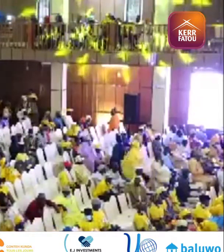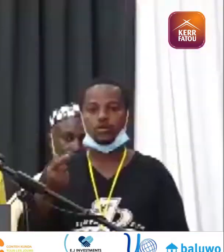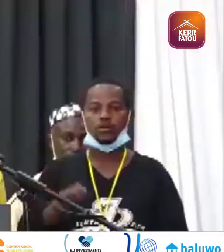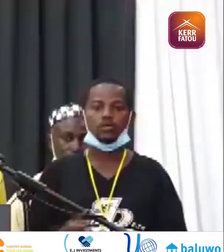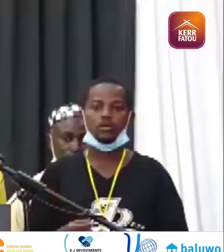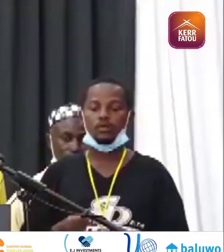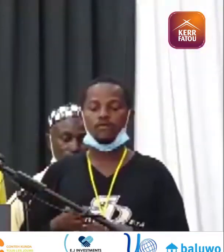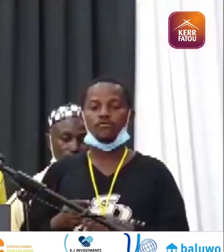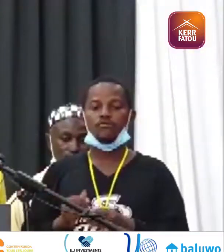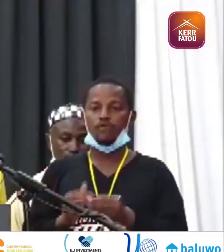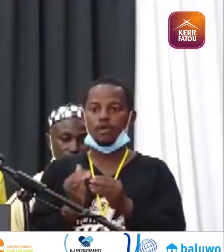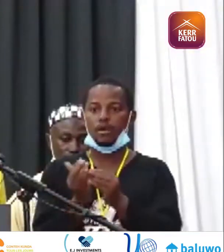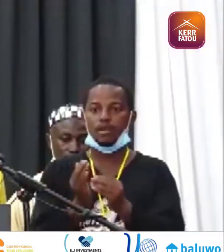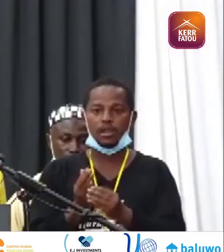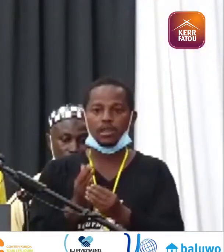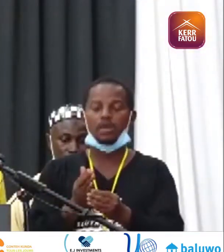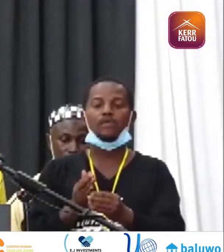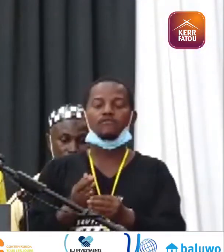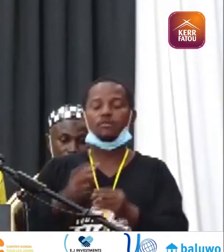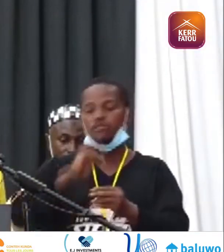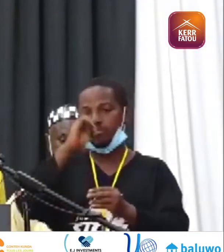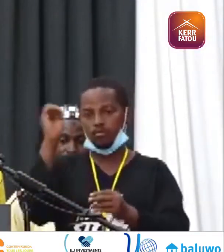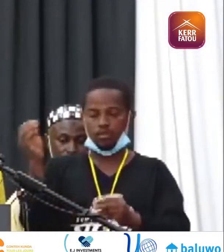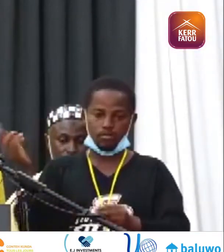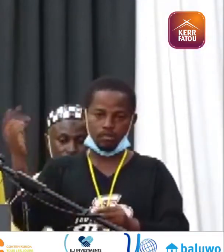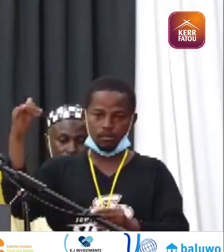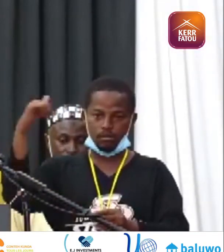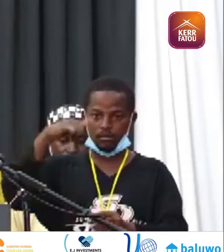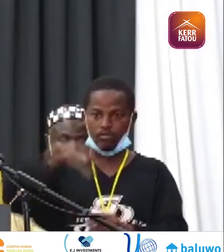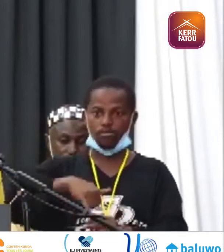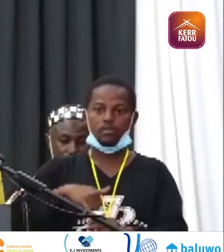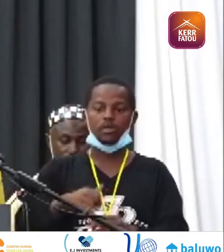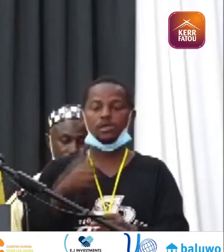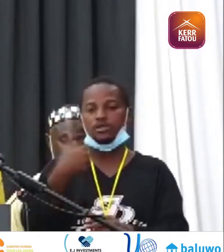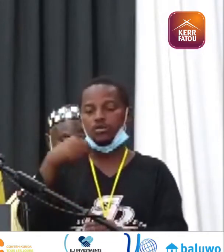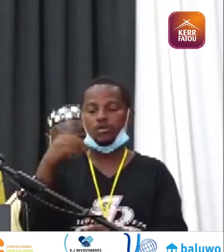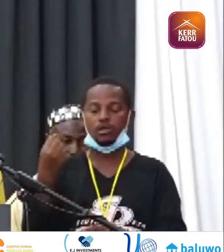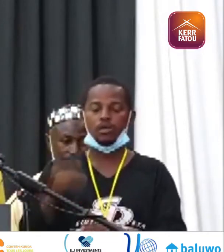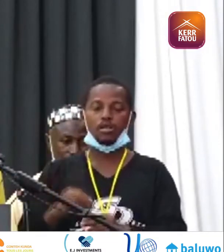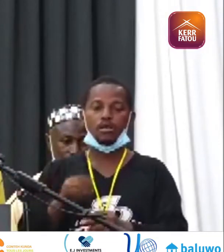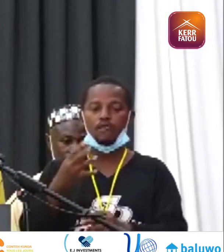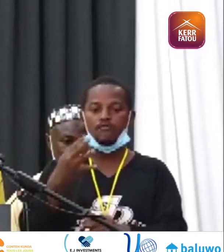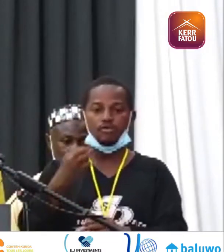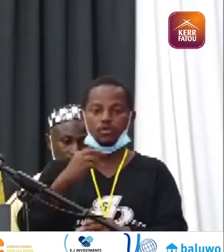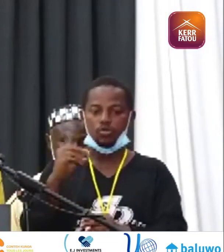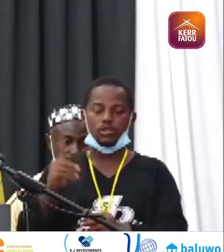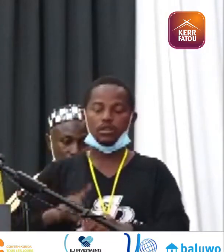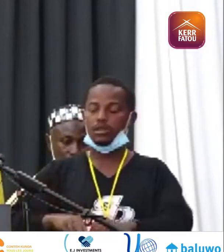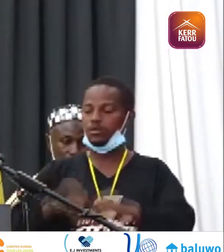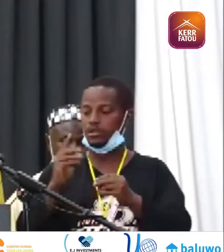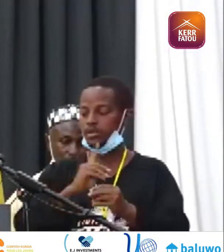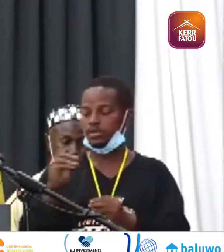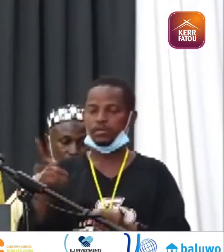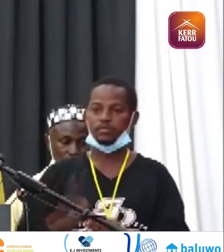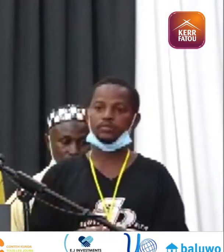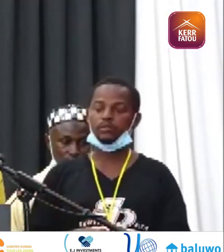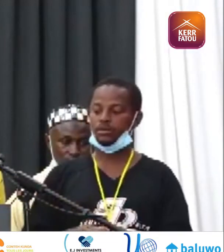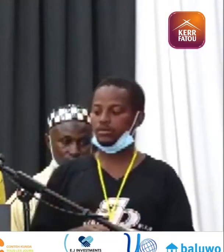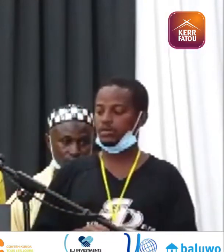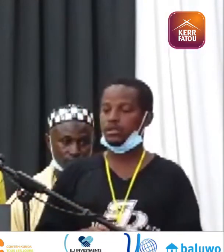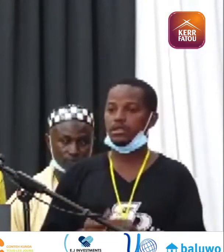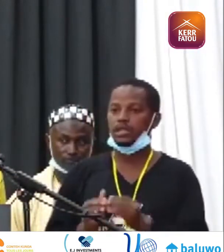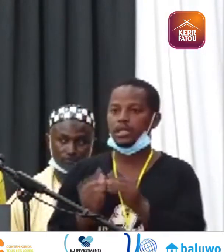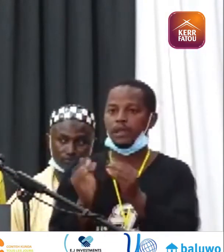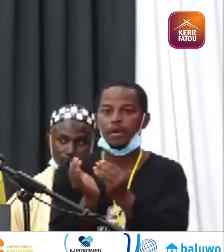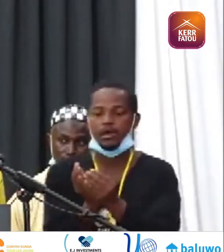expenditure for the party leader from the diaspora, about $642,000. The